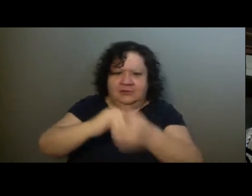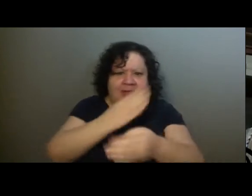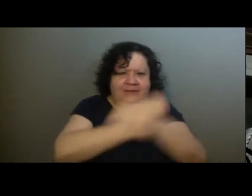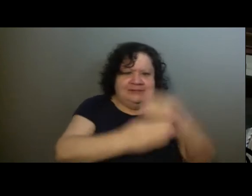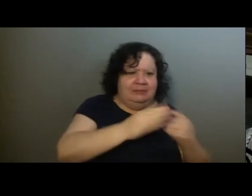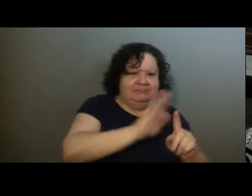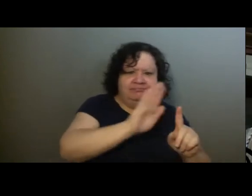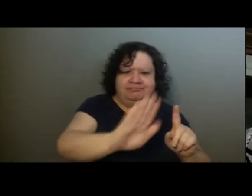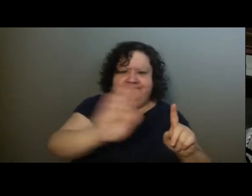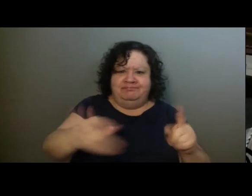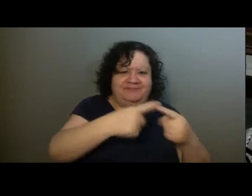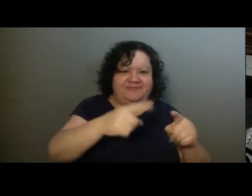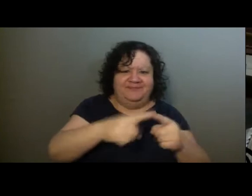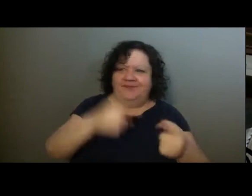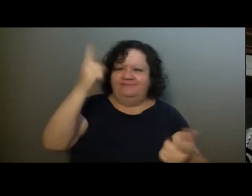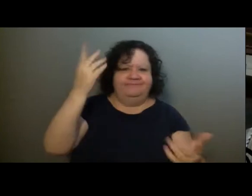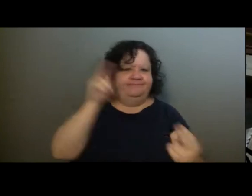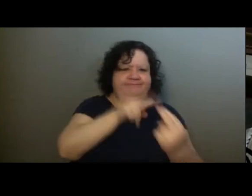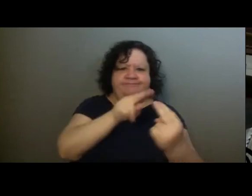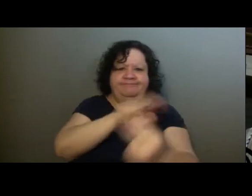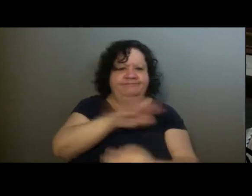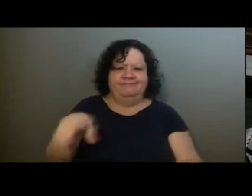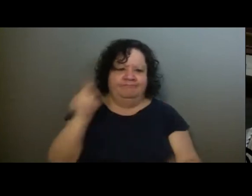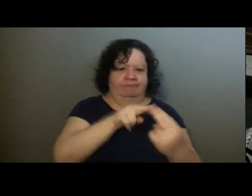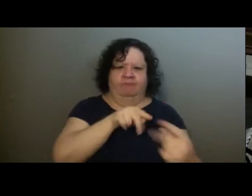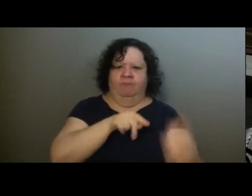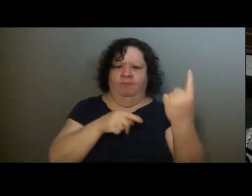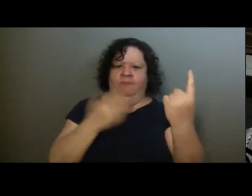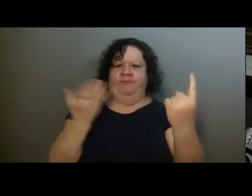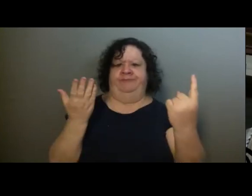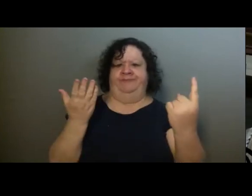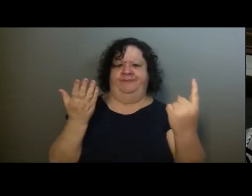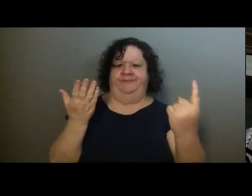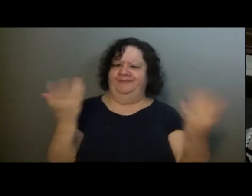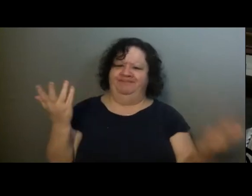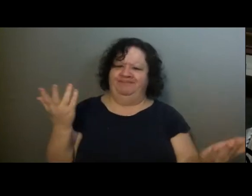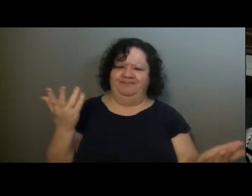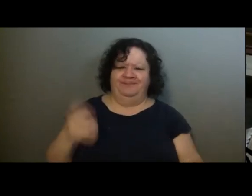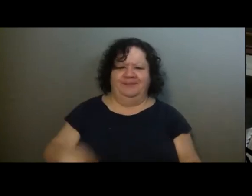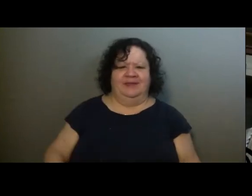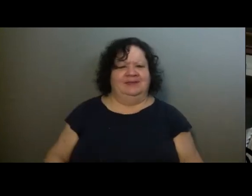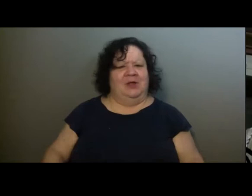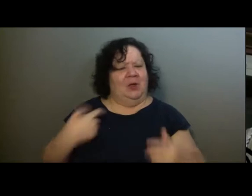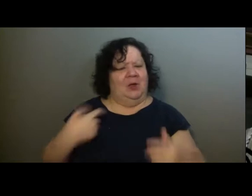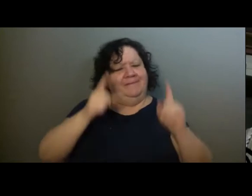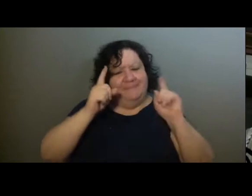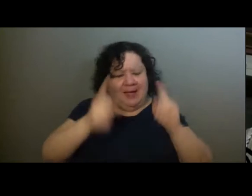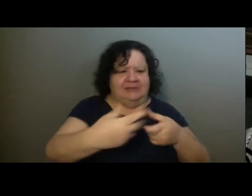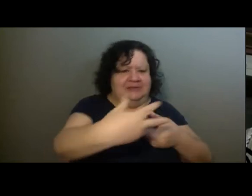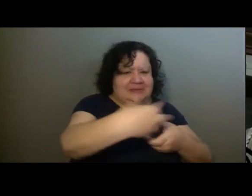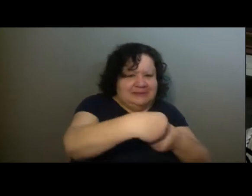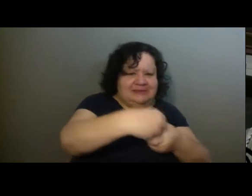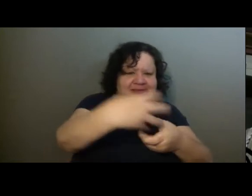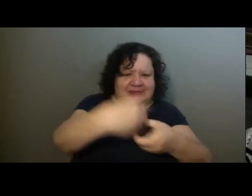way forward from a regional perspective here within the Pacific region, take into consideration, one,